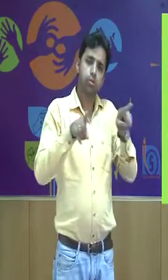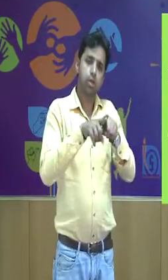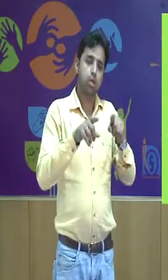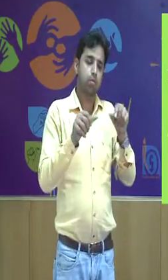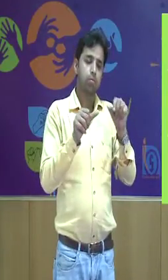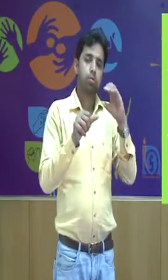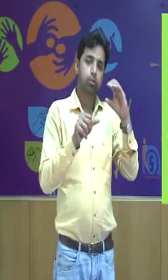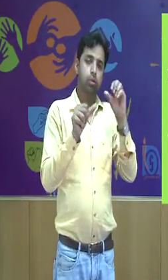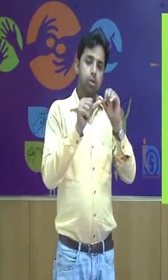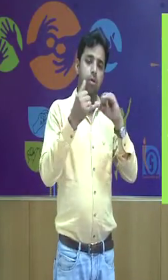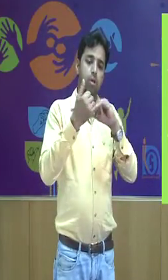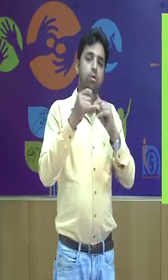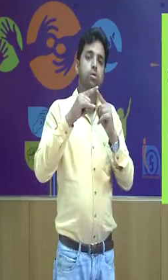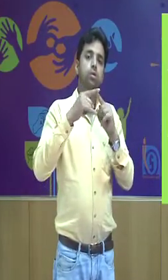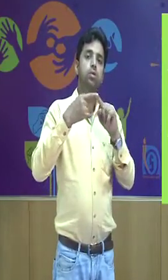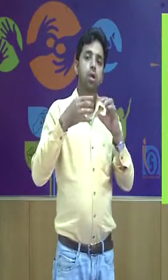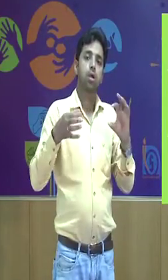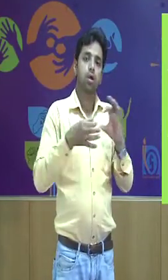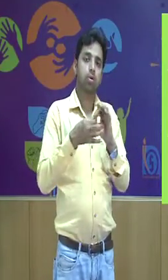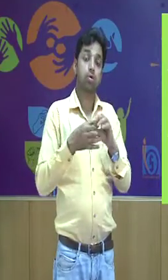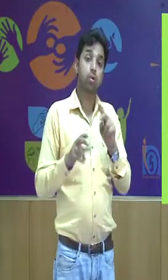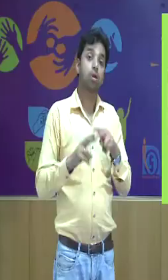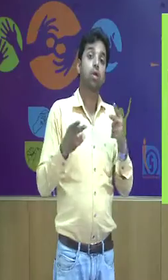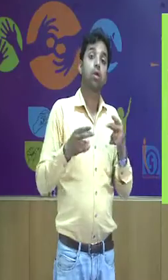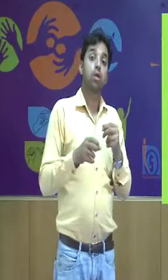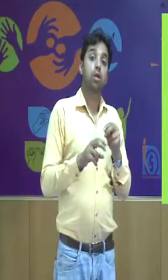caste but different gotras.